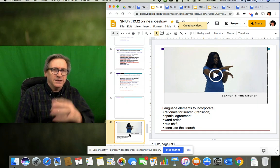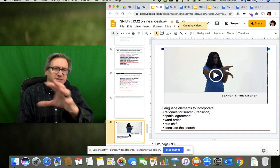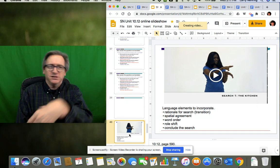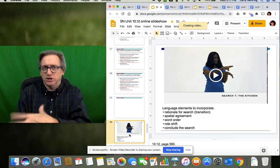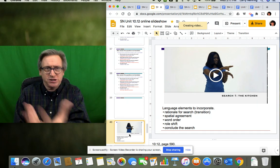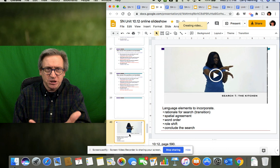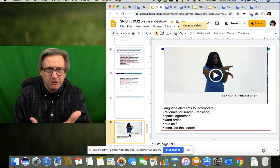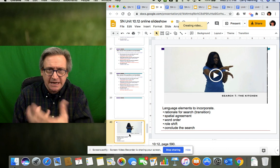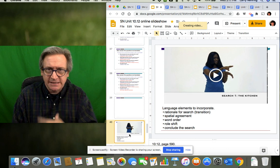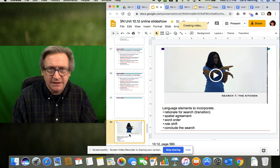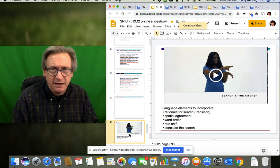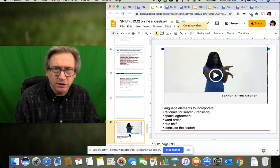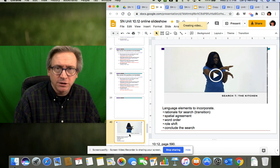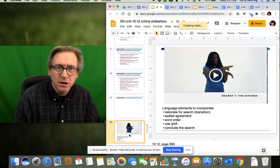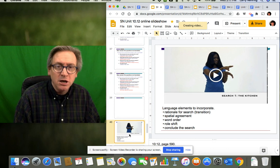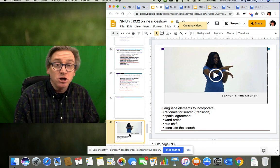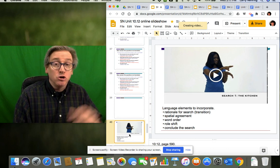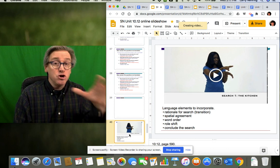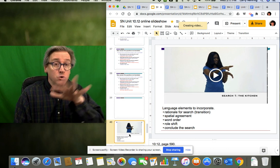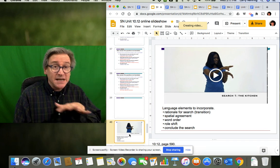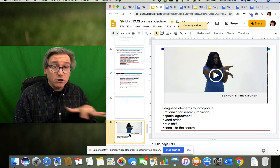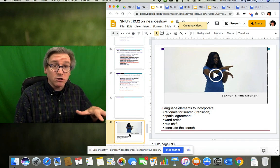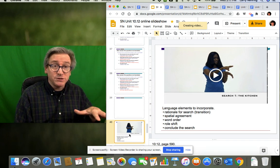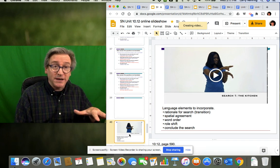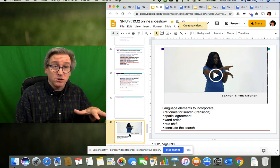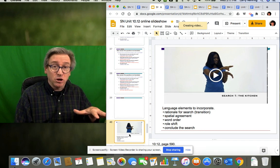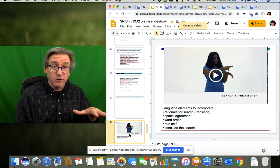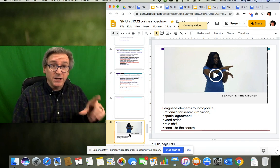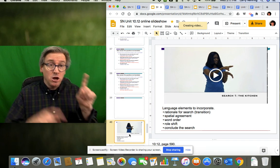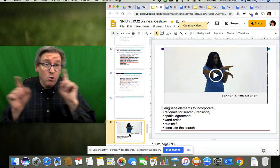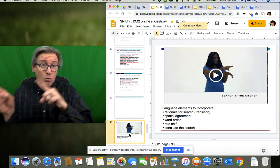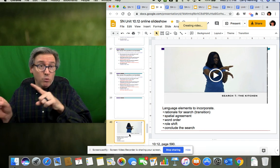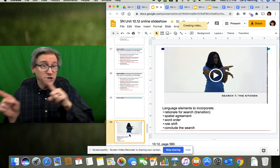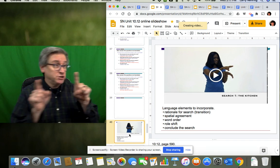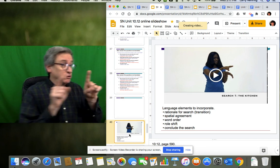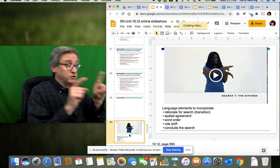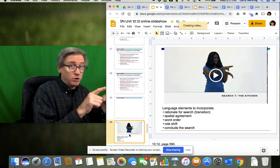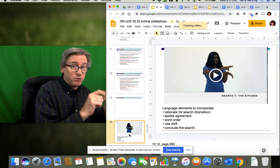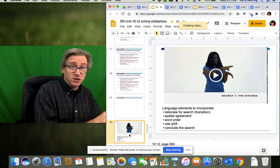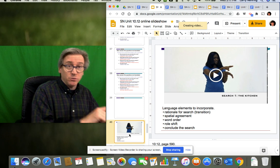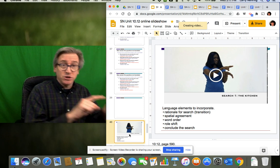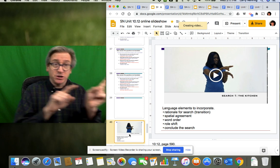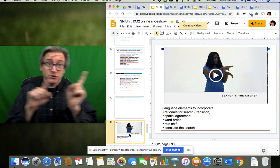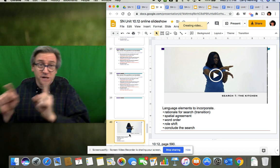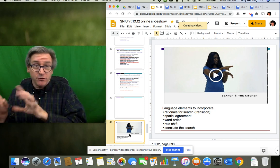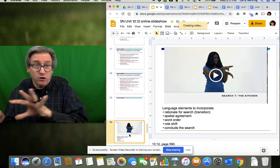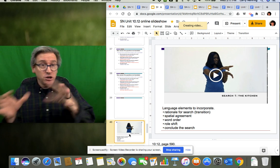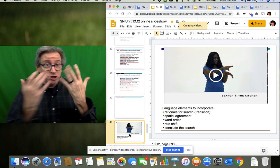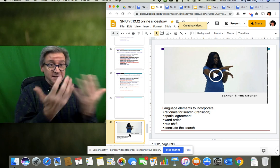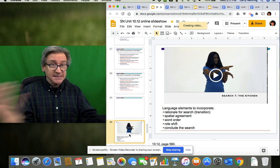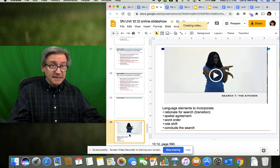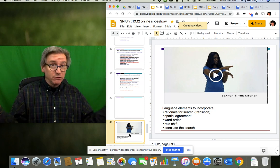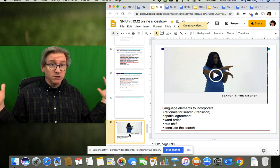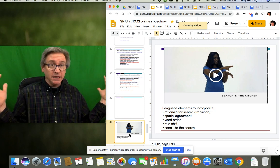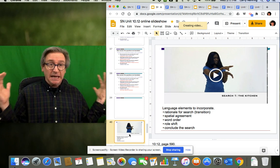But this is just generic text that they include. Notice her spatial agreement when she turns one direction, when she turns the other.